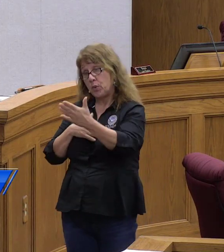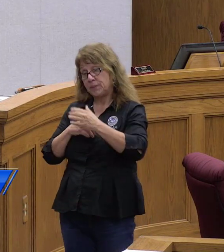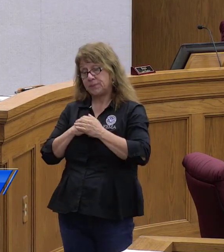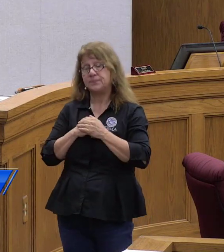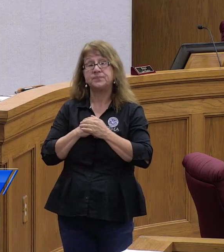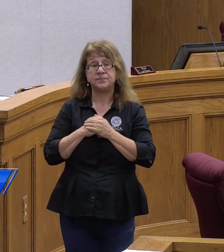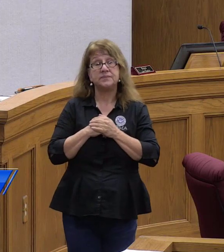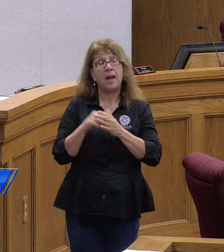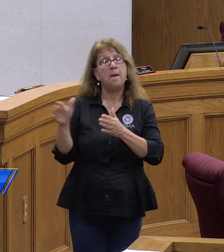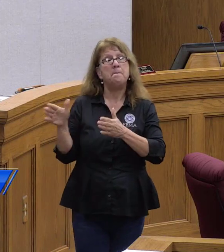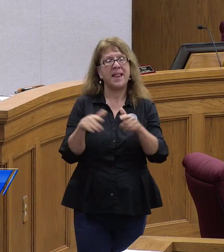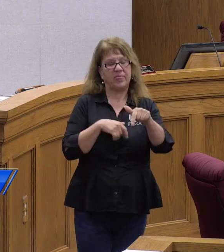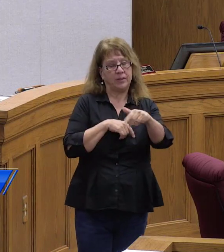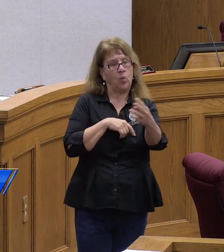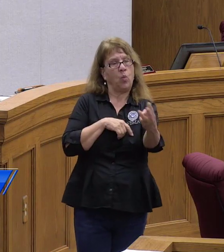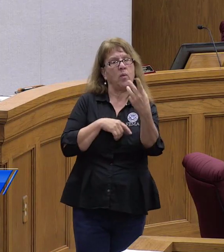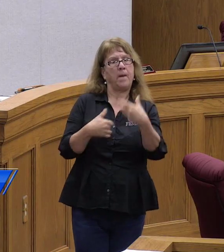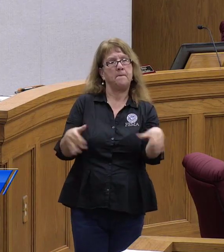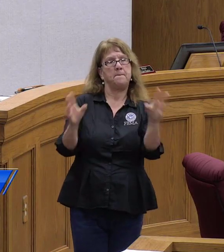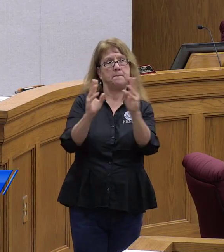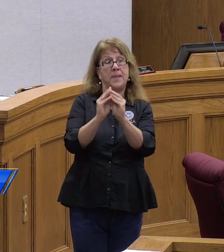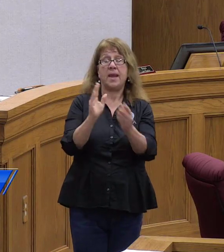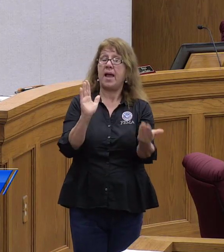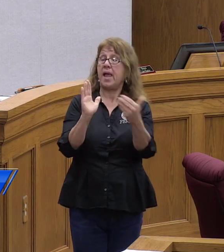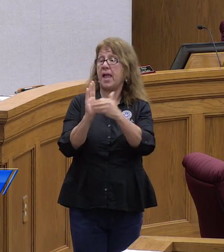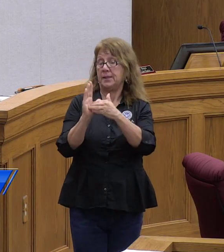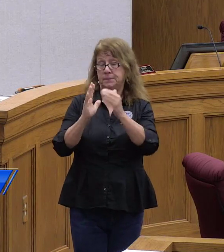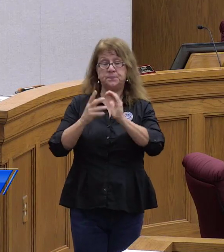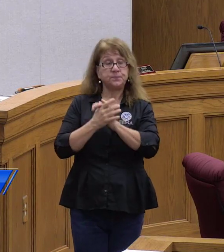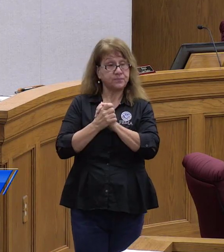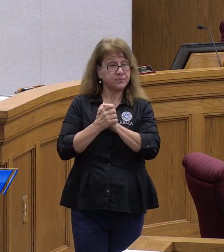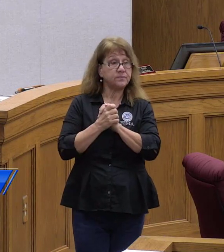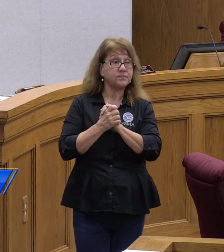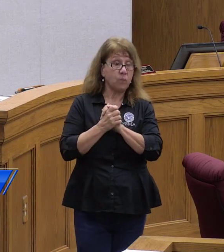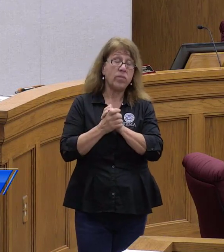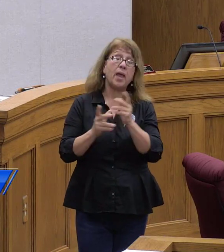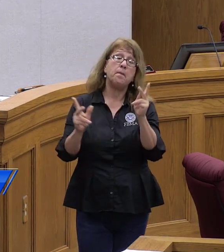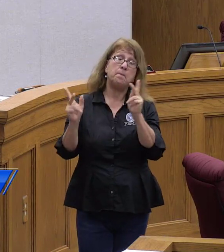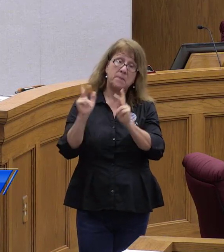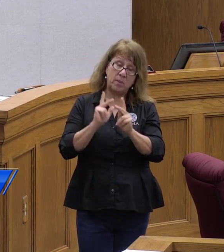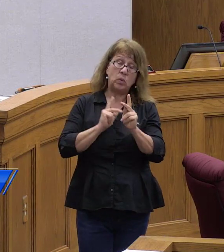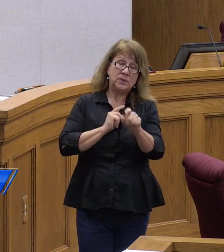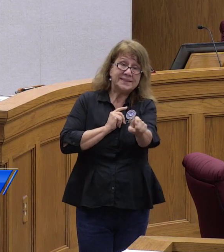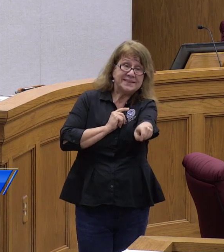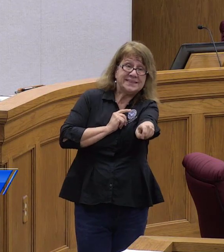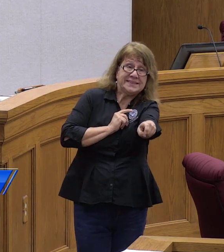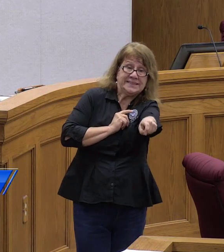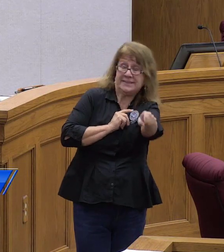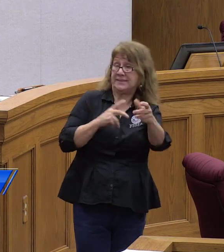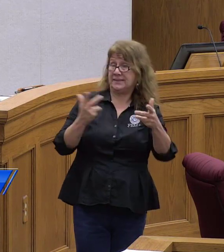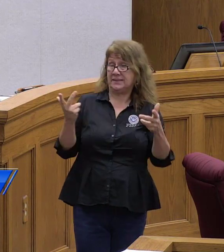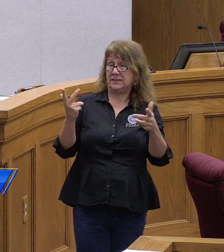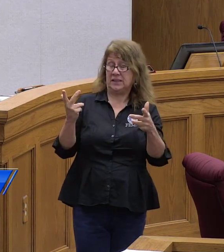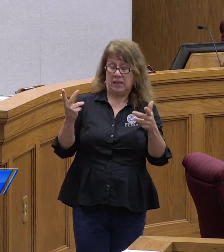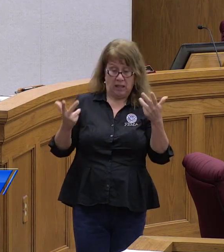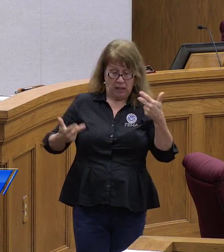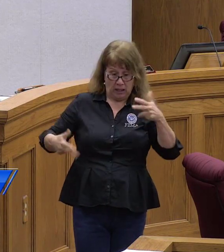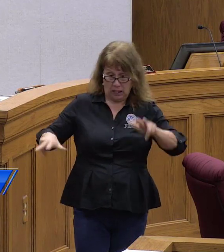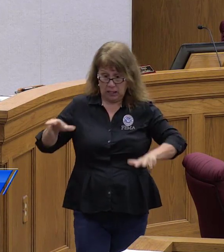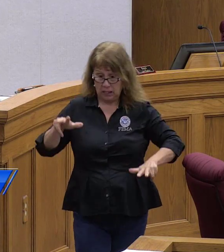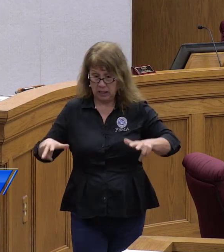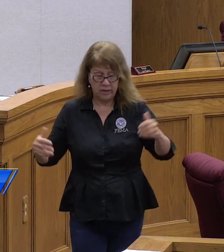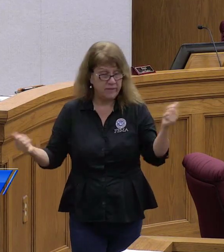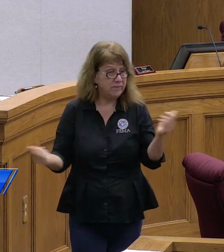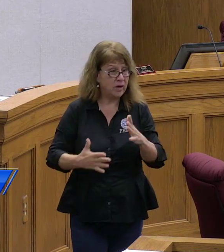for what that plan is and will be for our public. Because again, people deserve that at this point. There's a lot of uncertainty, there's a lot of fear